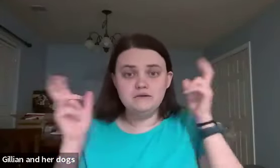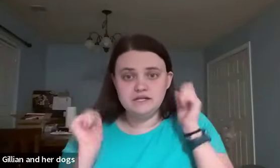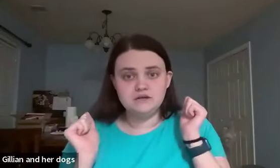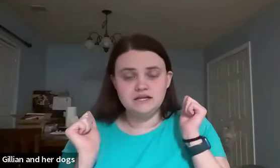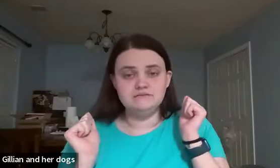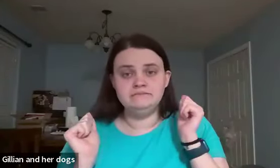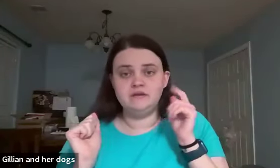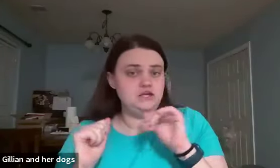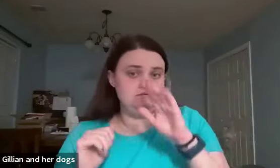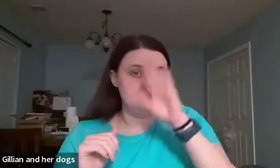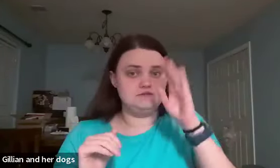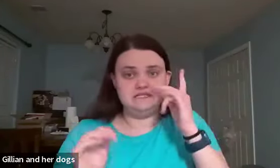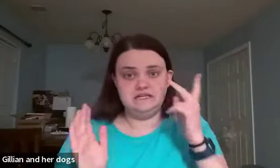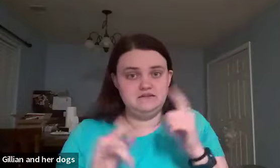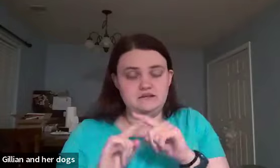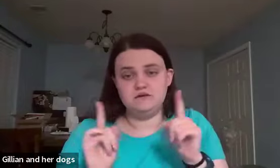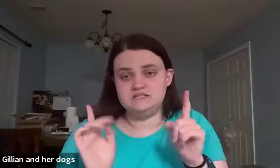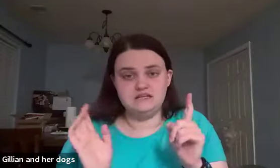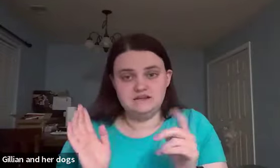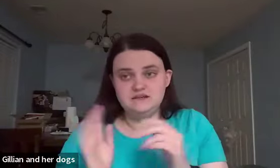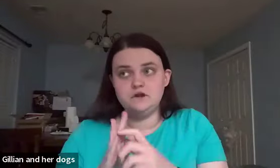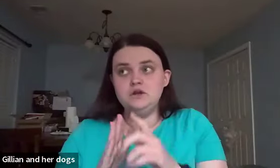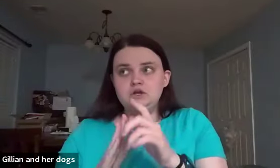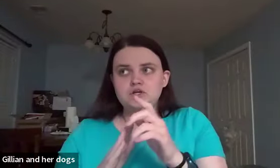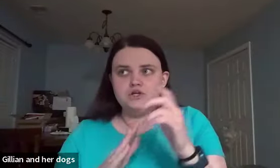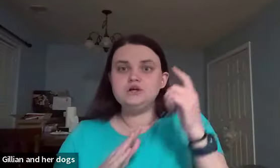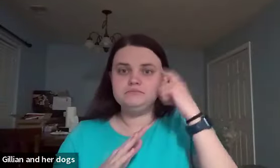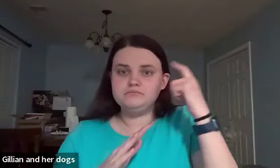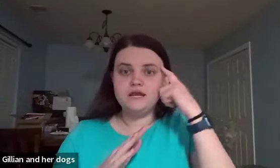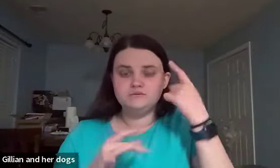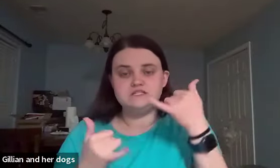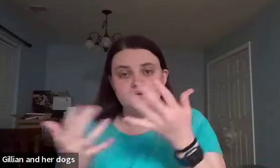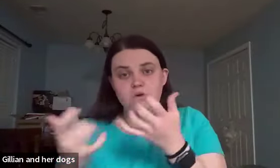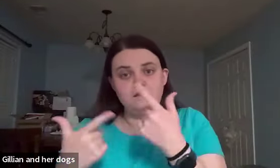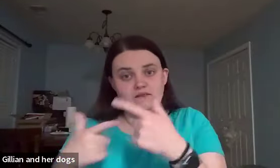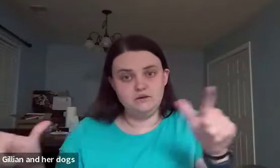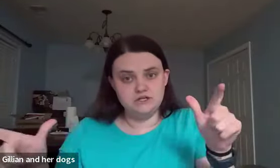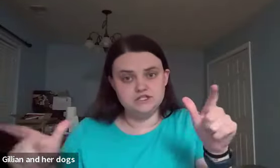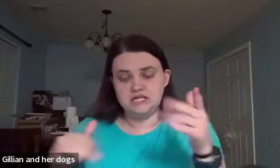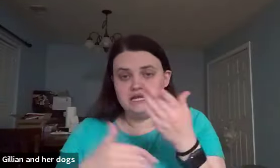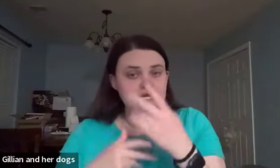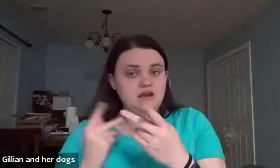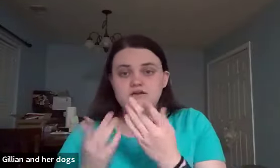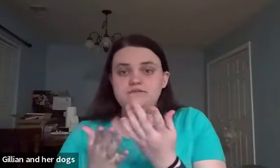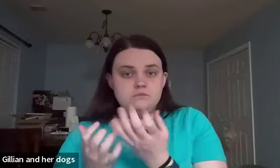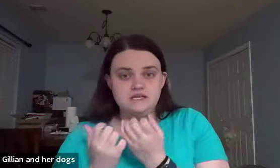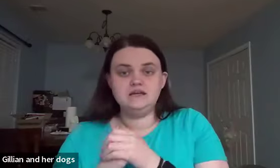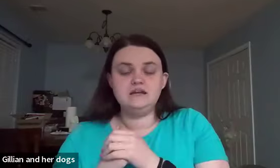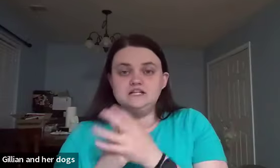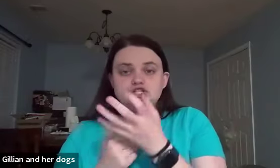out hearing and you've never seen anything, noticed anything different, your brain would still want language in any kind of form it can get. It